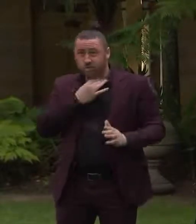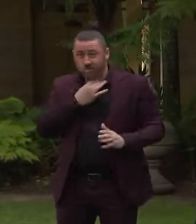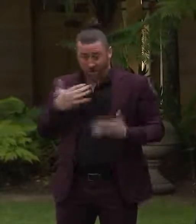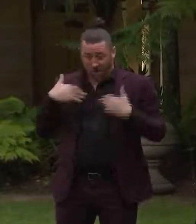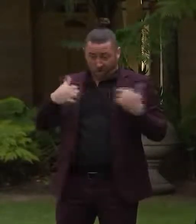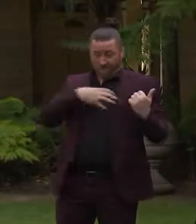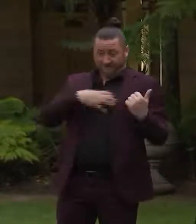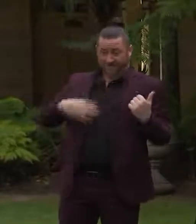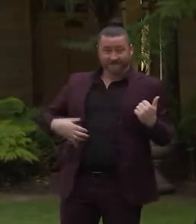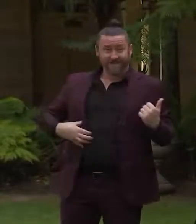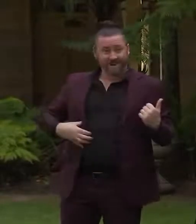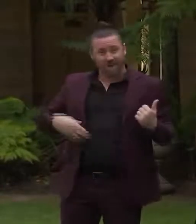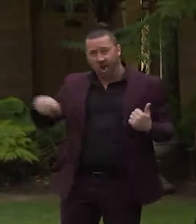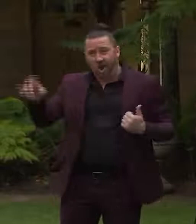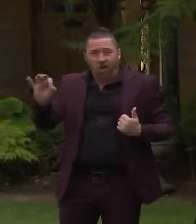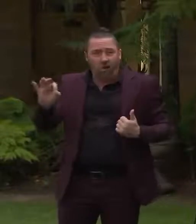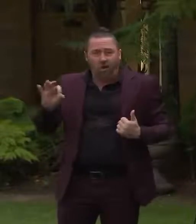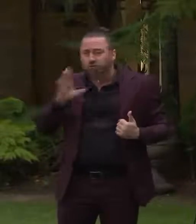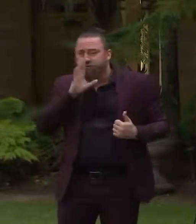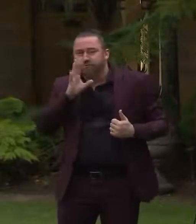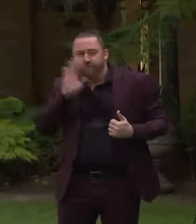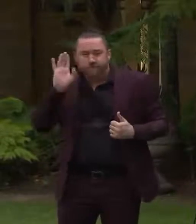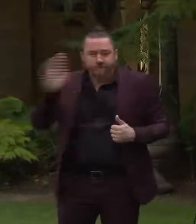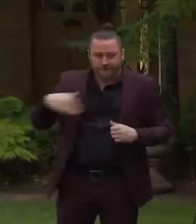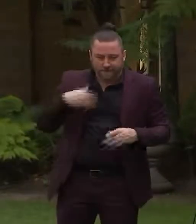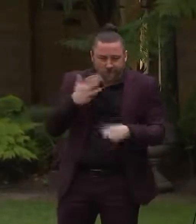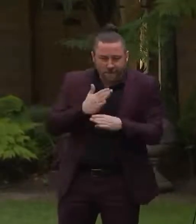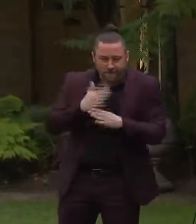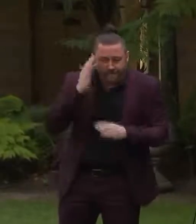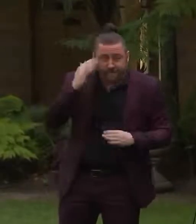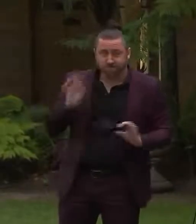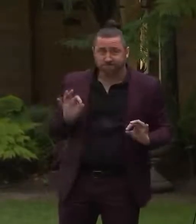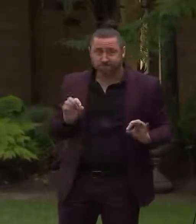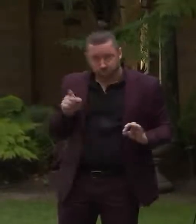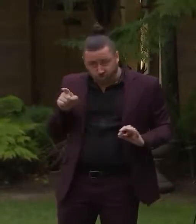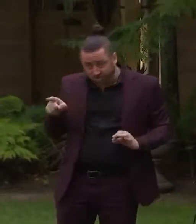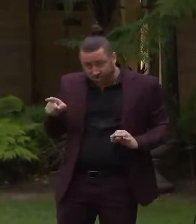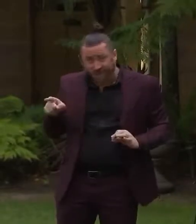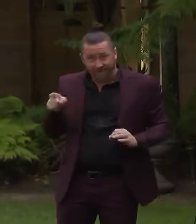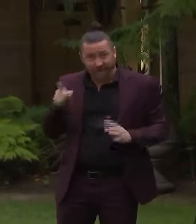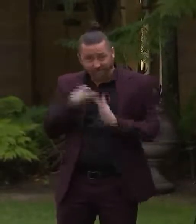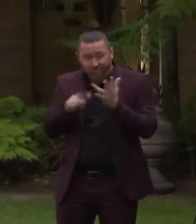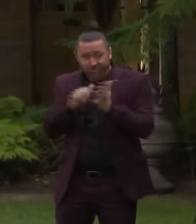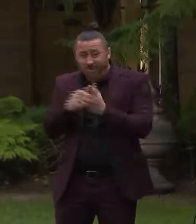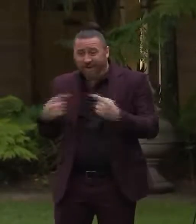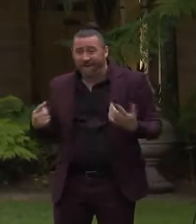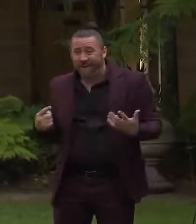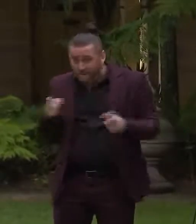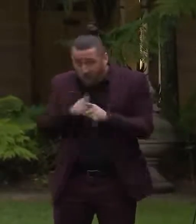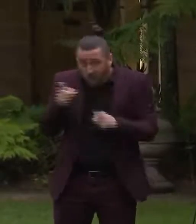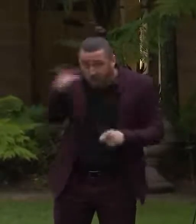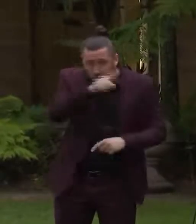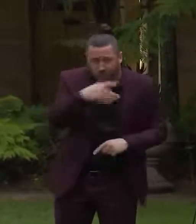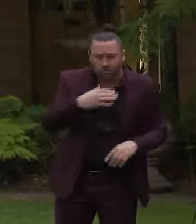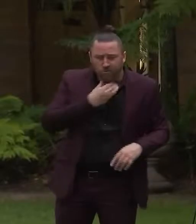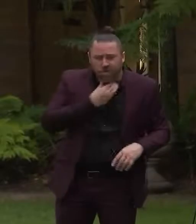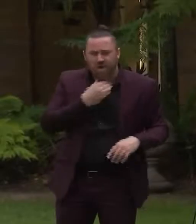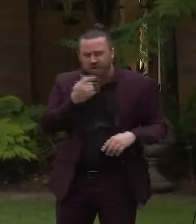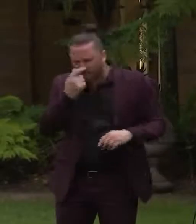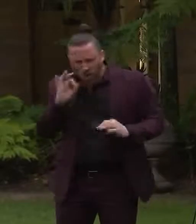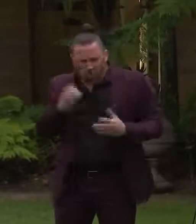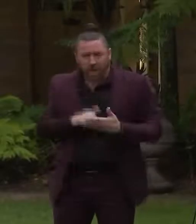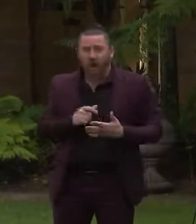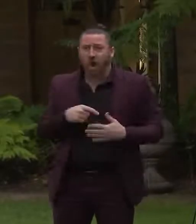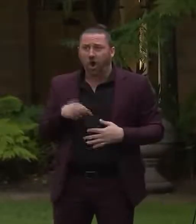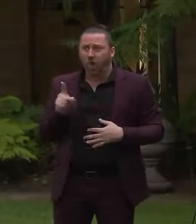Minister is following exactly her own advice, and I encourage everyone else, if you have any symptoms as well, to please do the same and